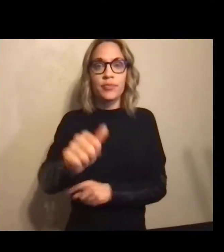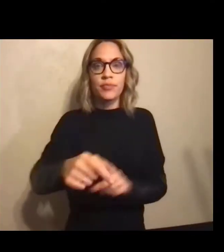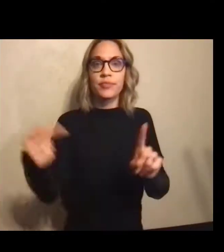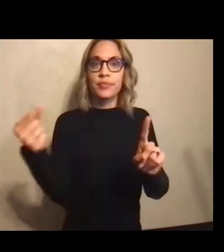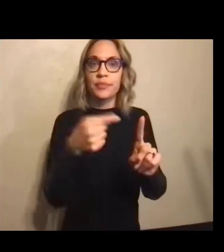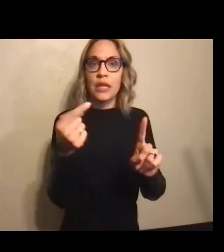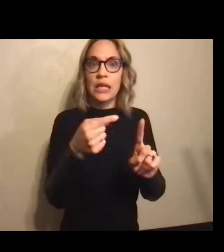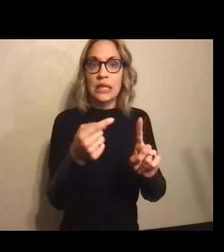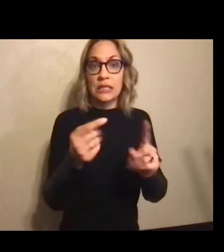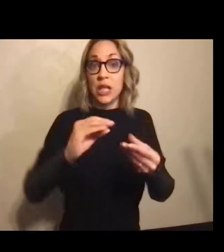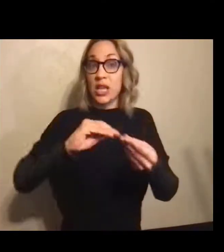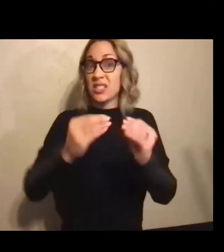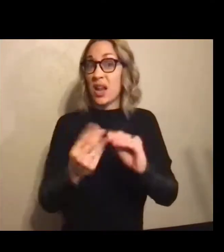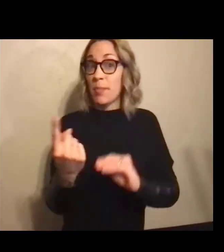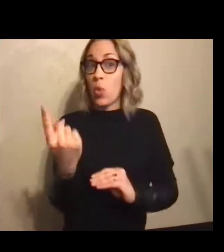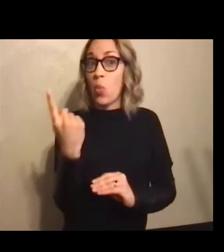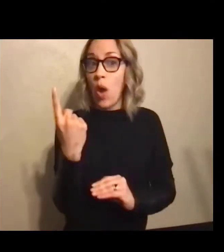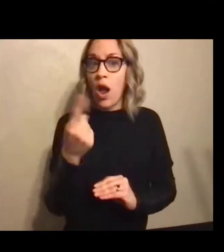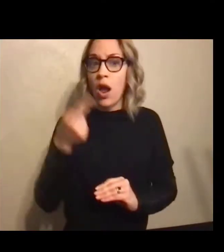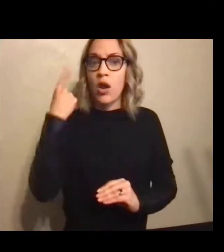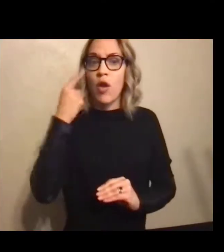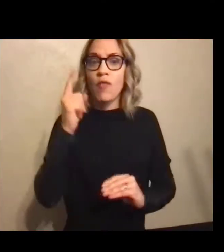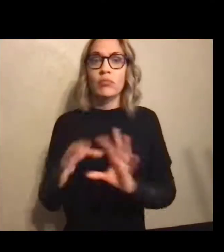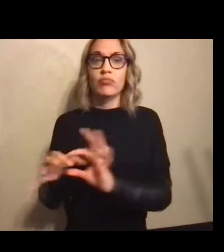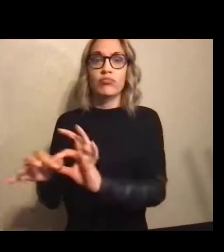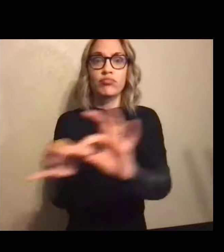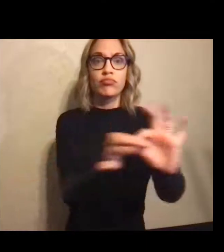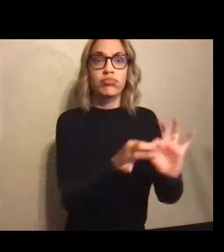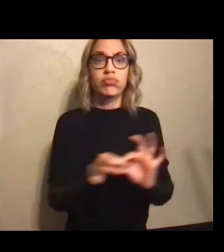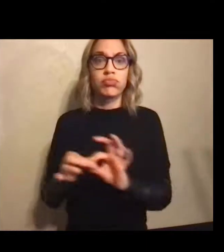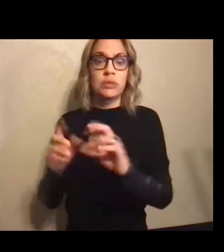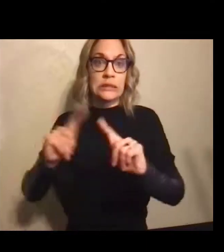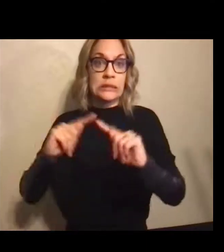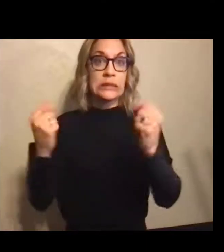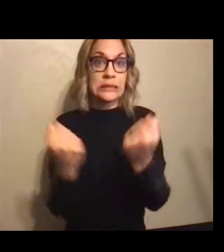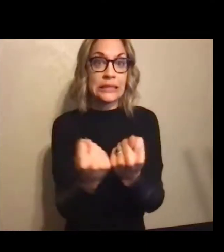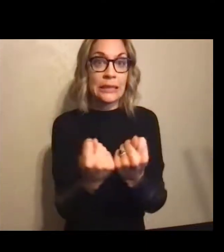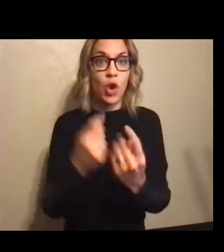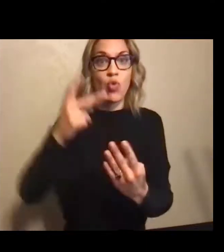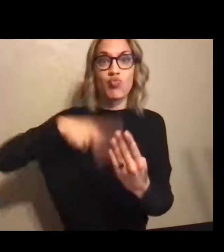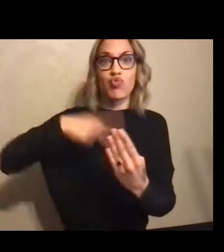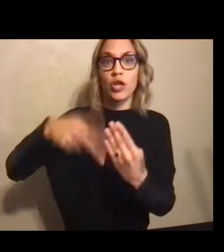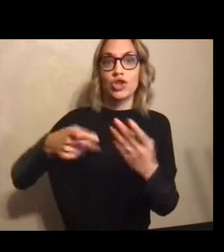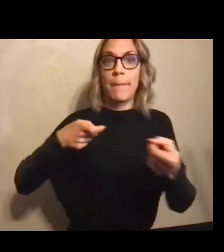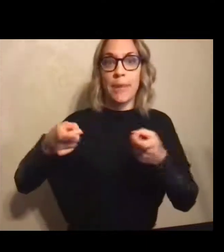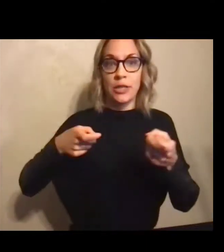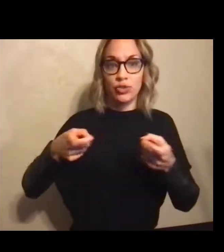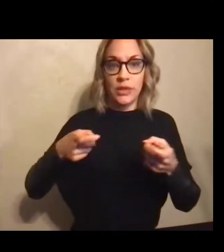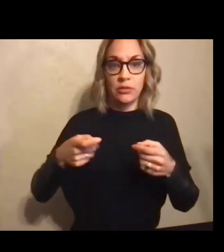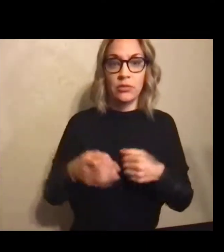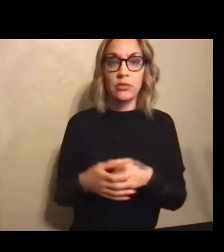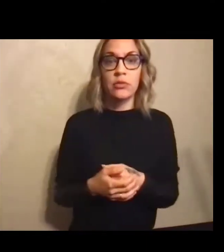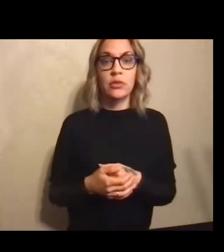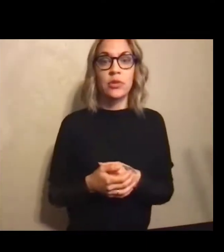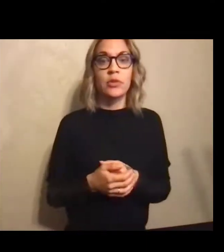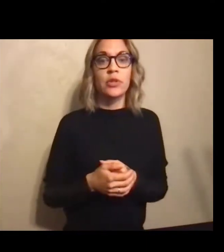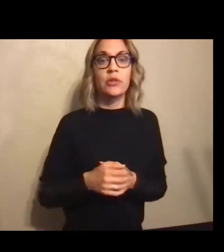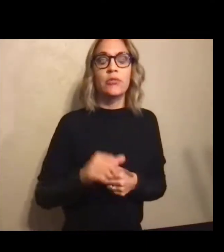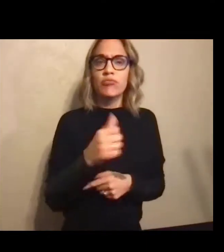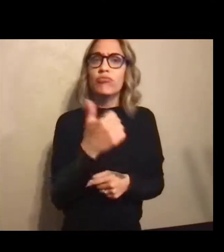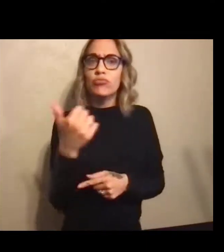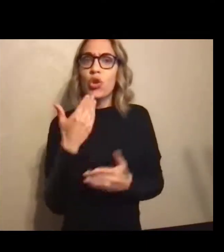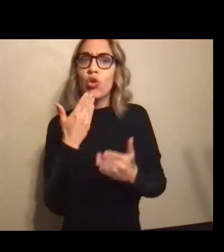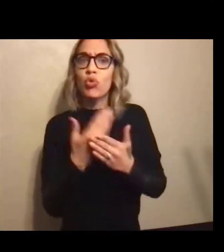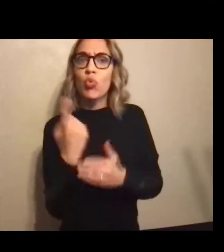Definitely download Asana. It is honestly the #1 software for teams and